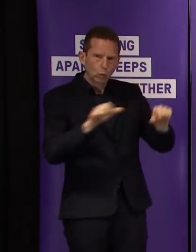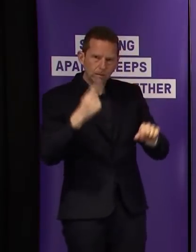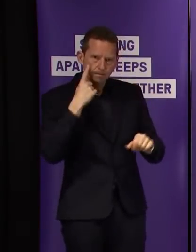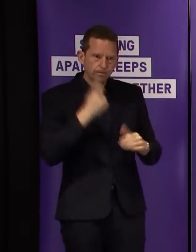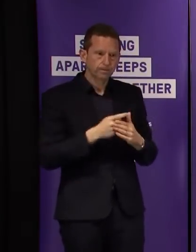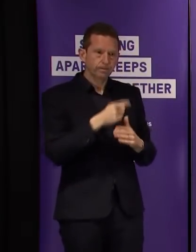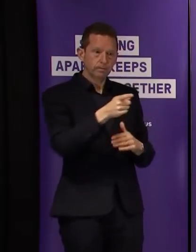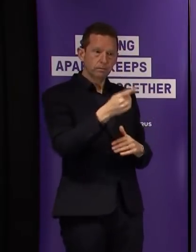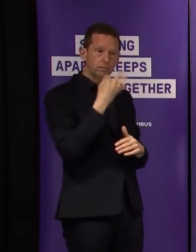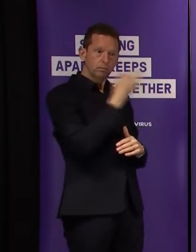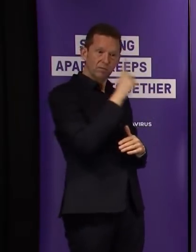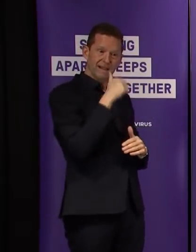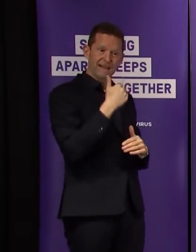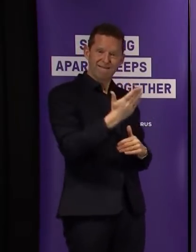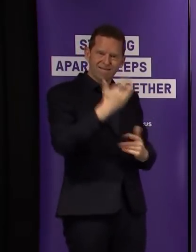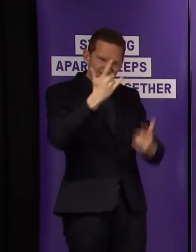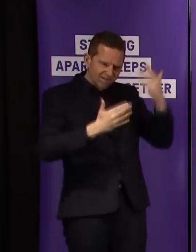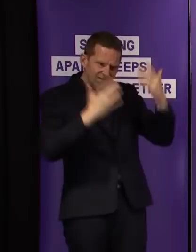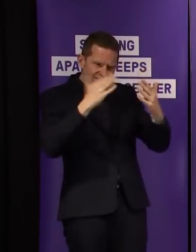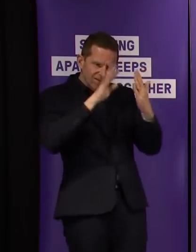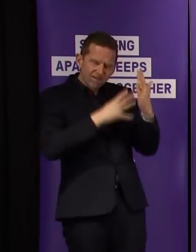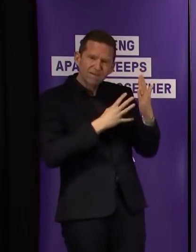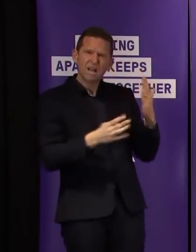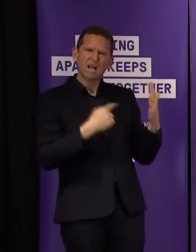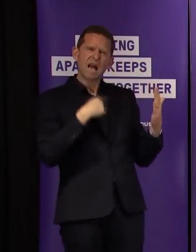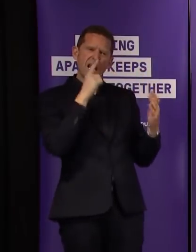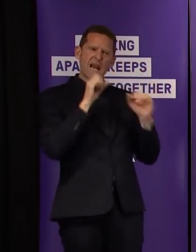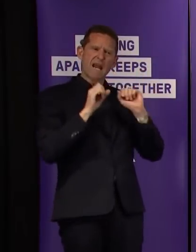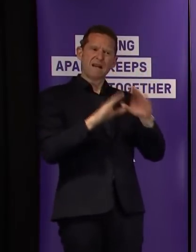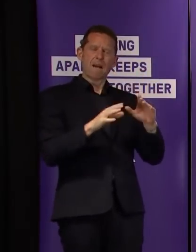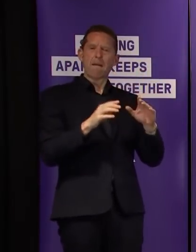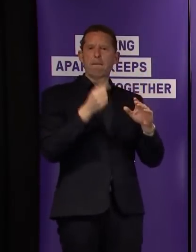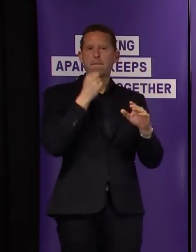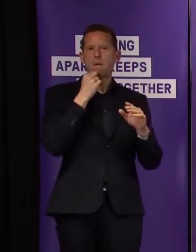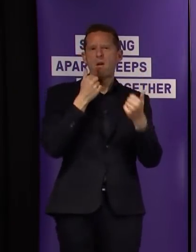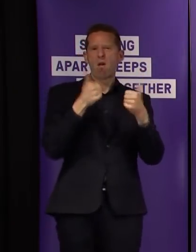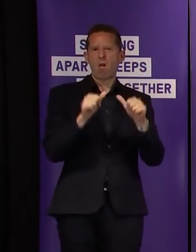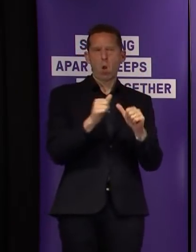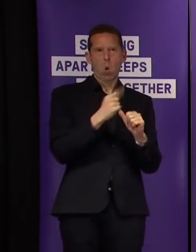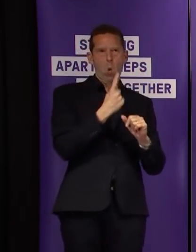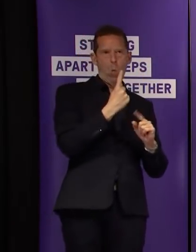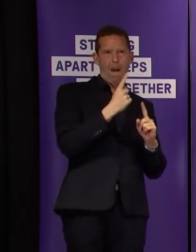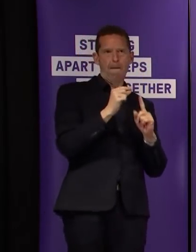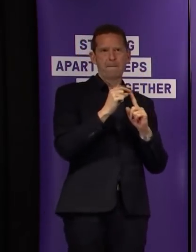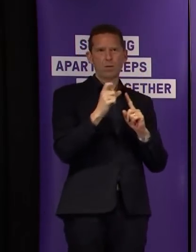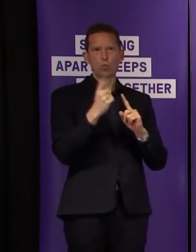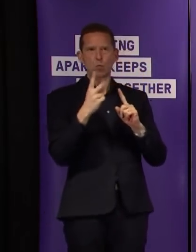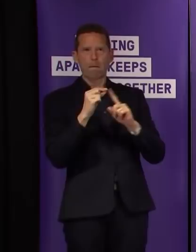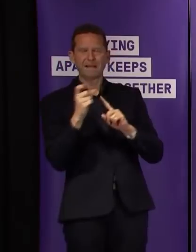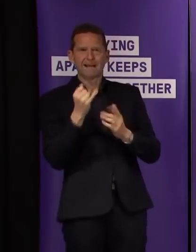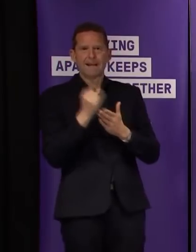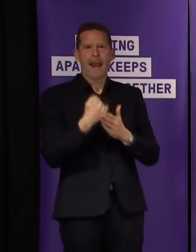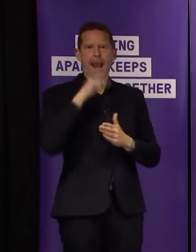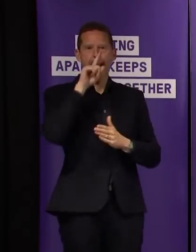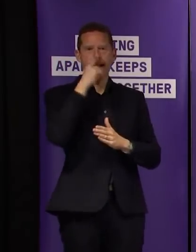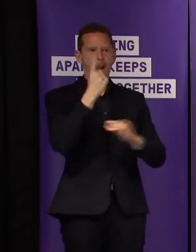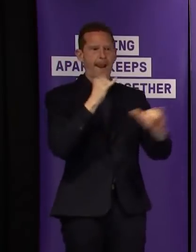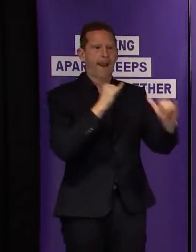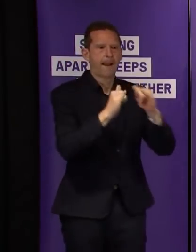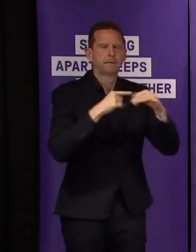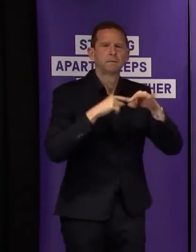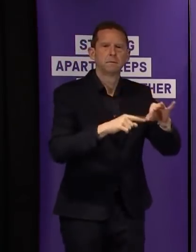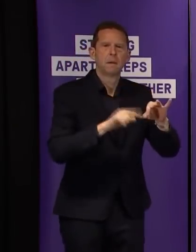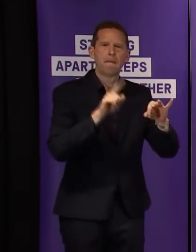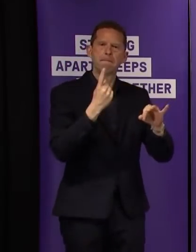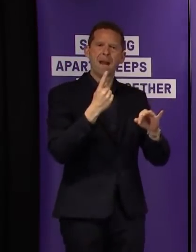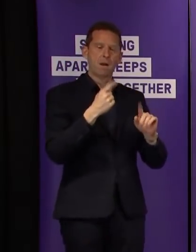on that? Oh, we can give you a sense of it. Yeah, sure. Thank it's literally, it's like 1%, maybe 2. So it'd only take a couple of